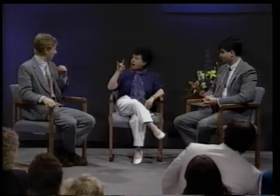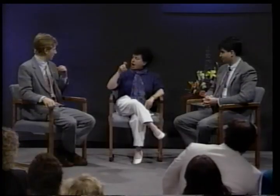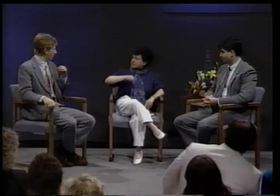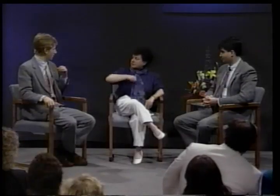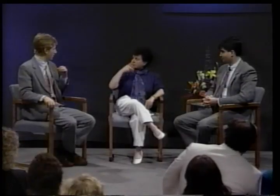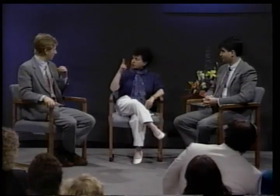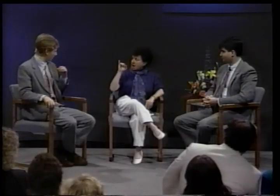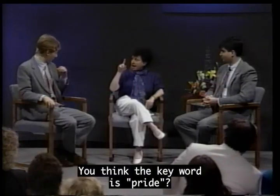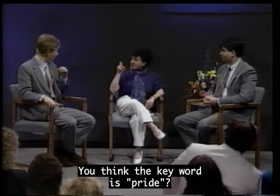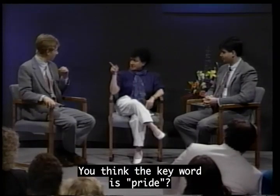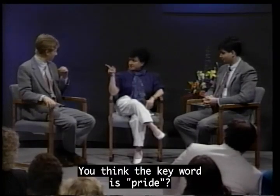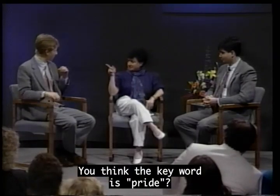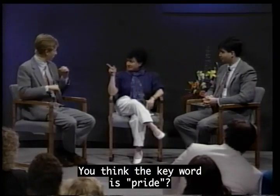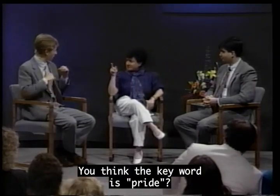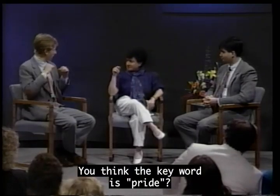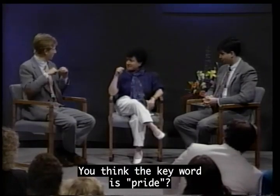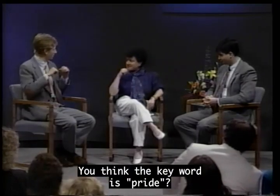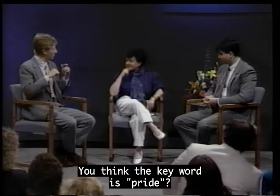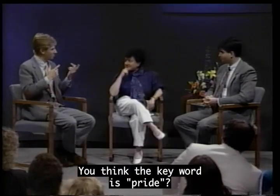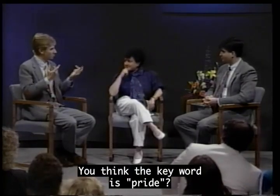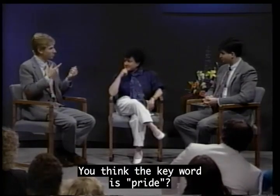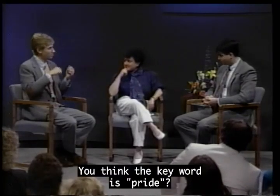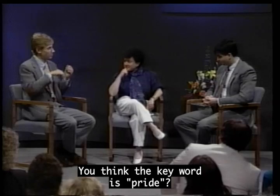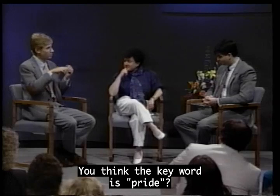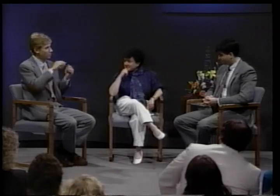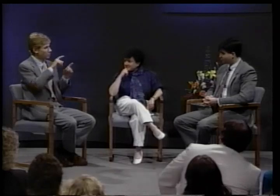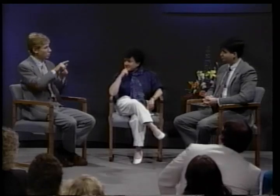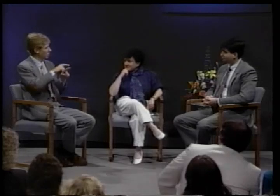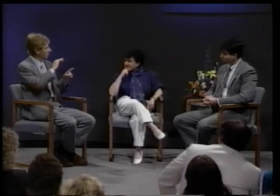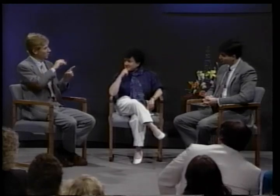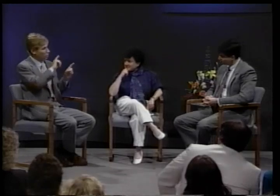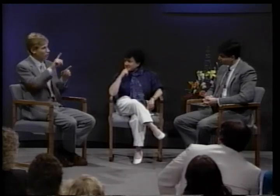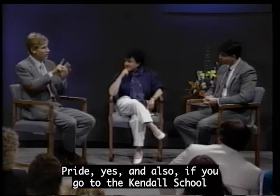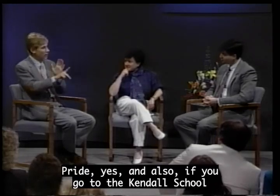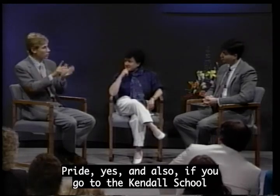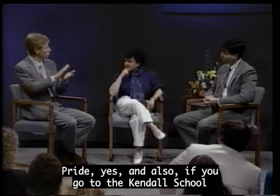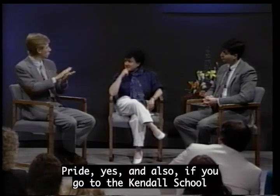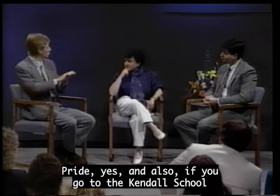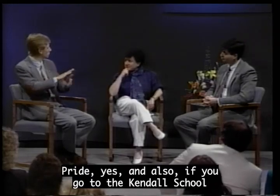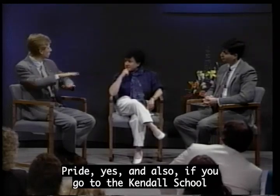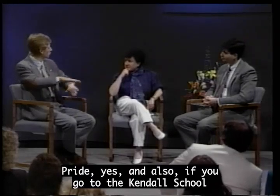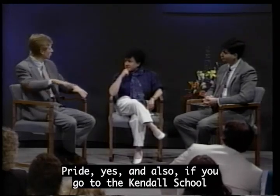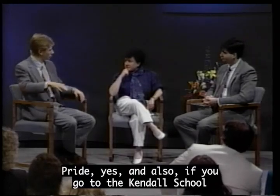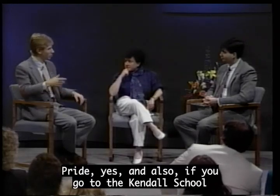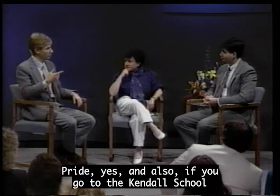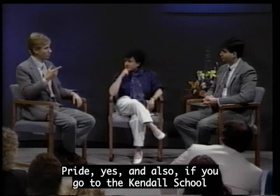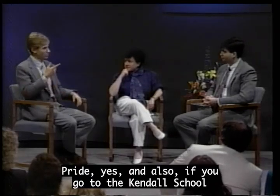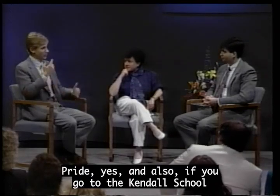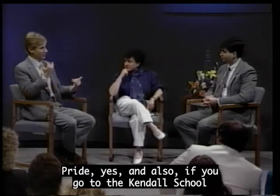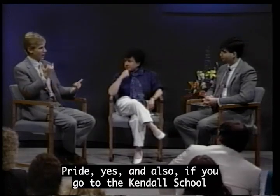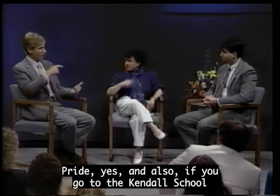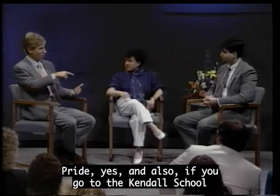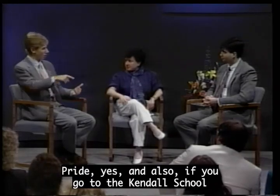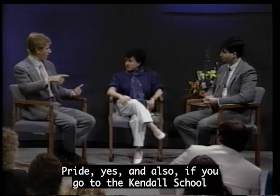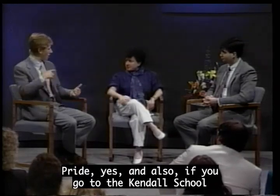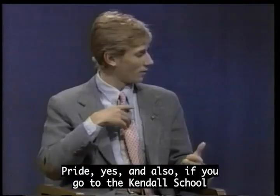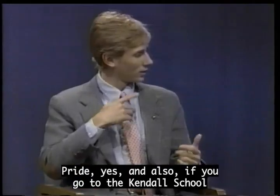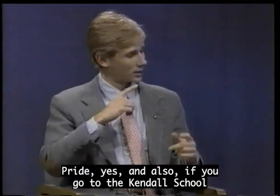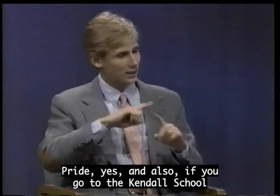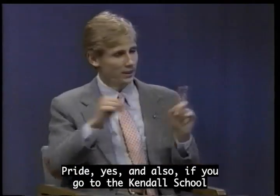You think the key word is pride? Pride, yes. And also, if you go to the Kendall School, where